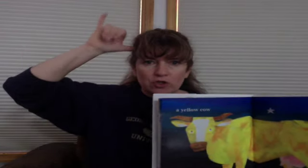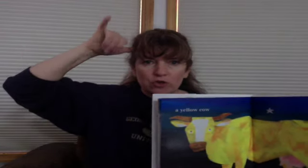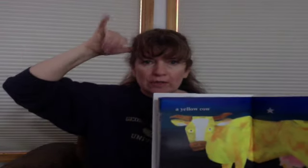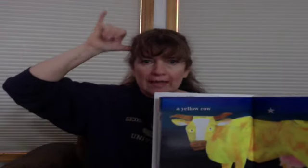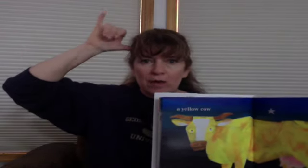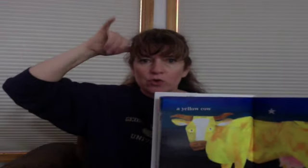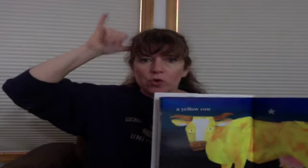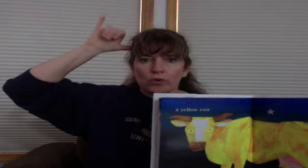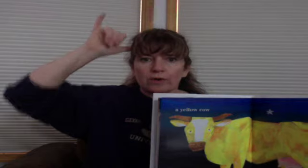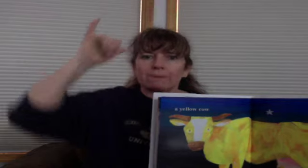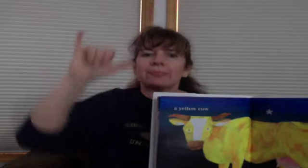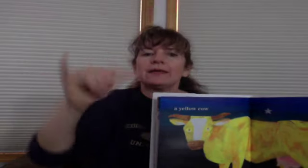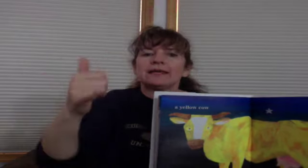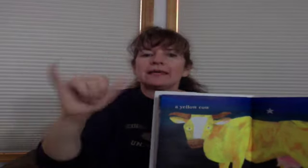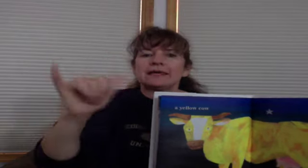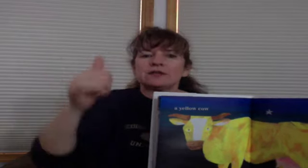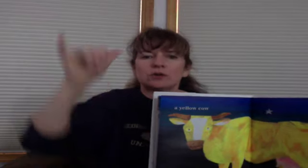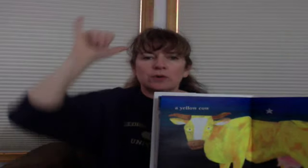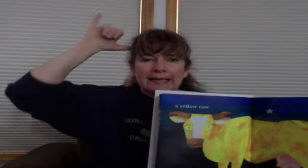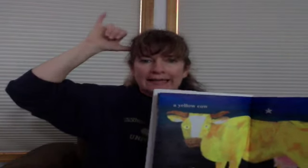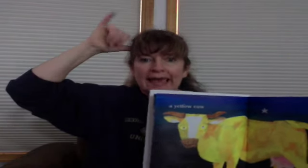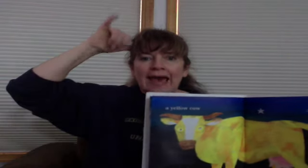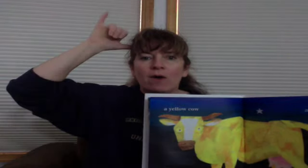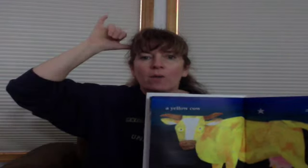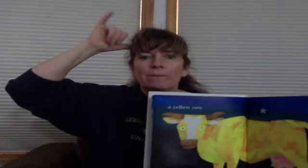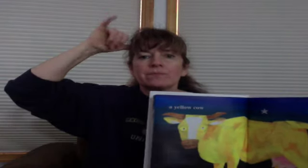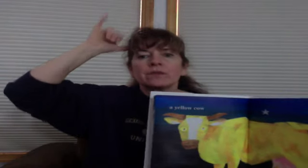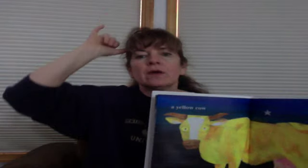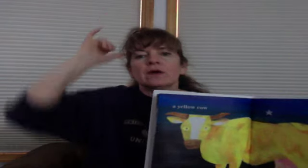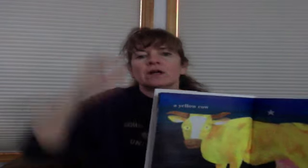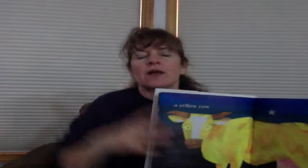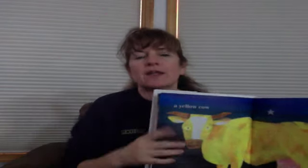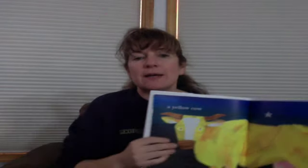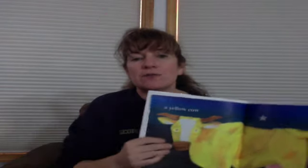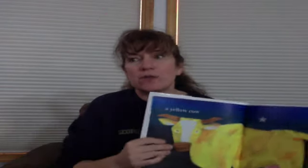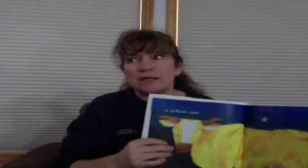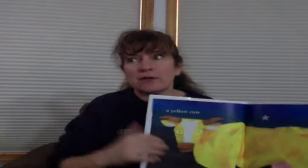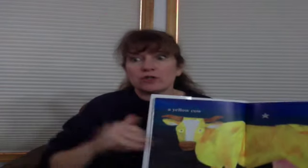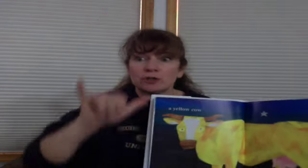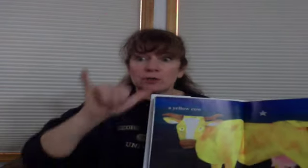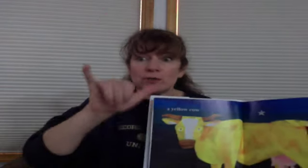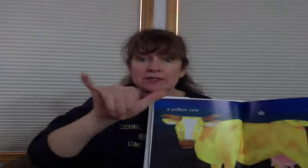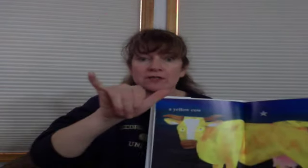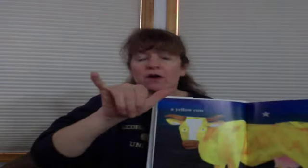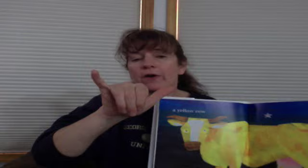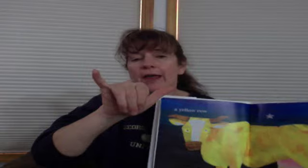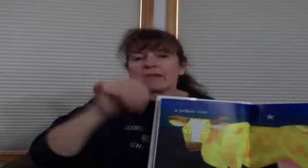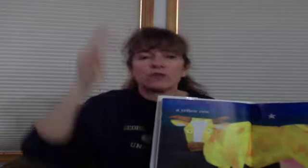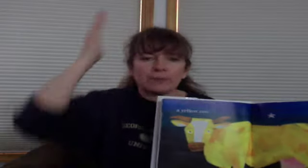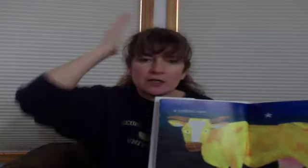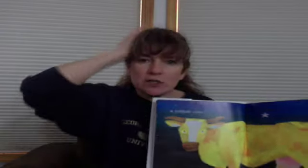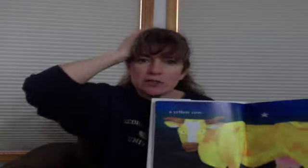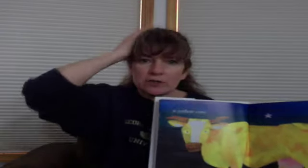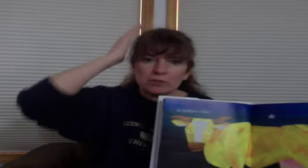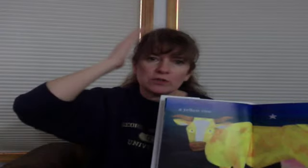show the cow's horn. Yellow. Cow. A lot of times for the younger children this is a harder hand formation so they will